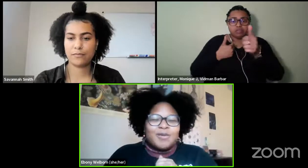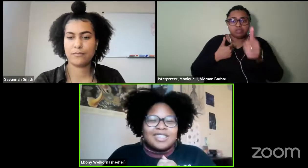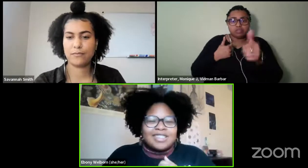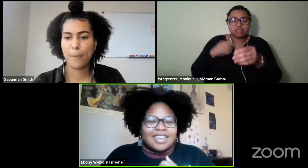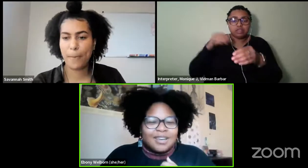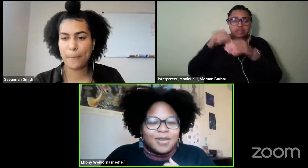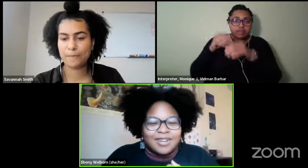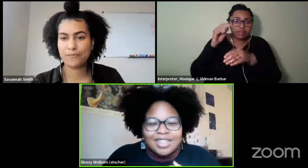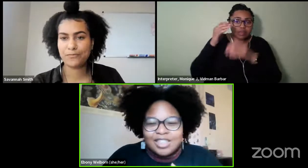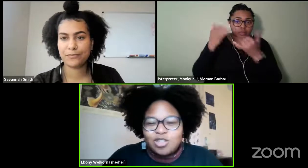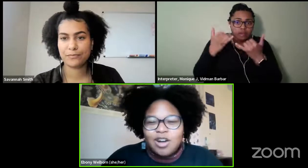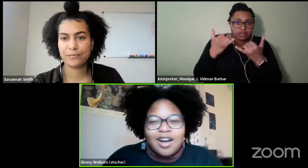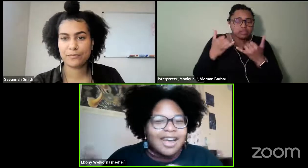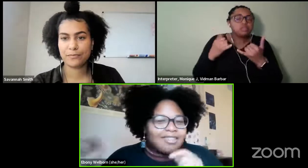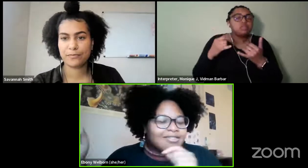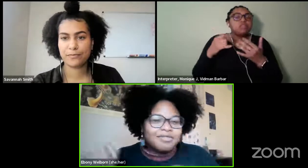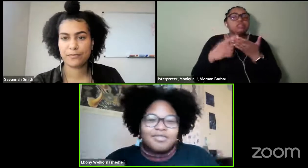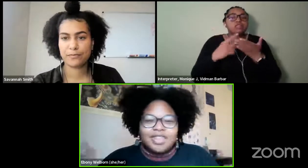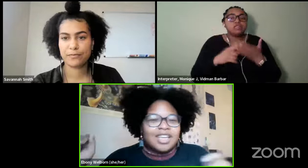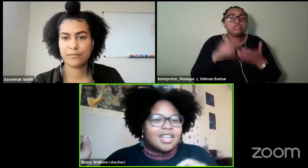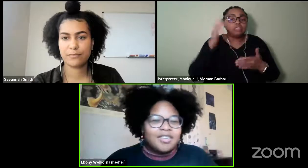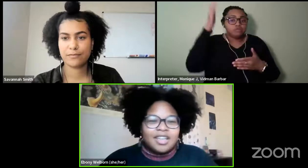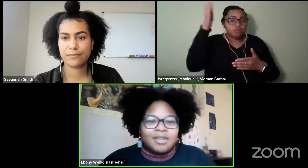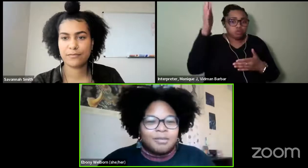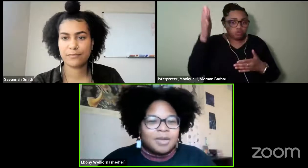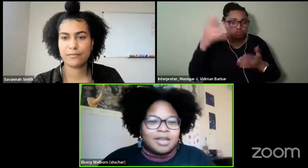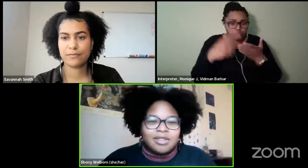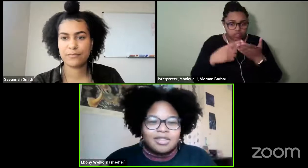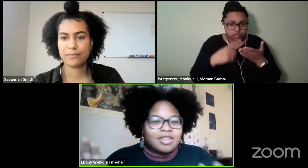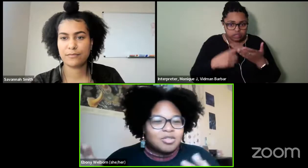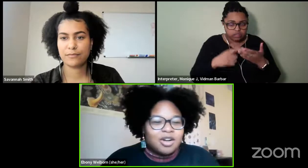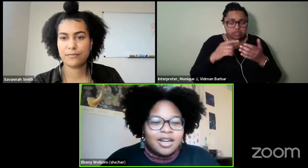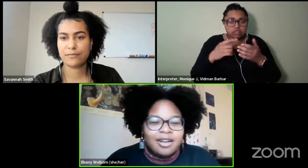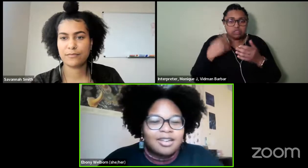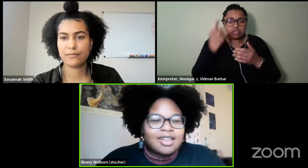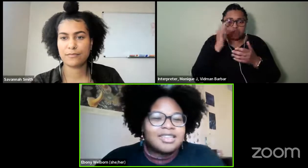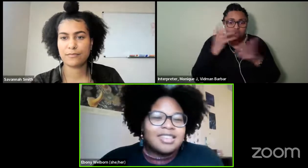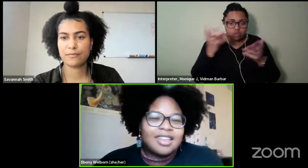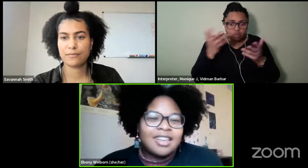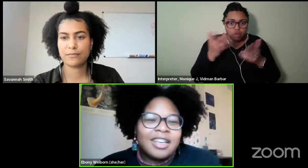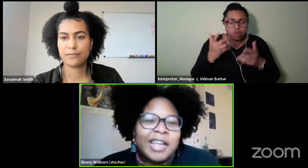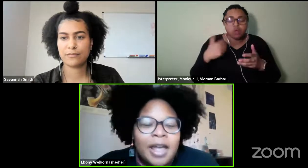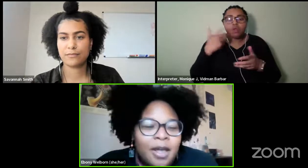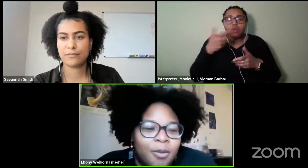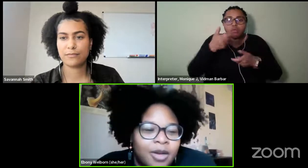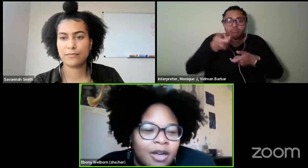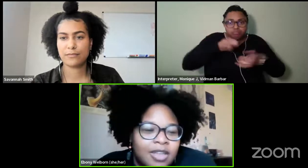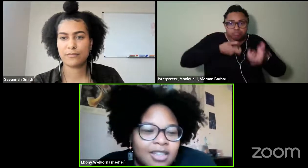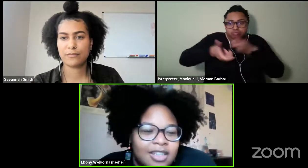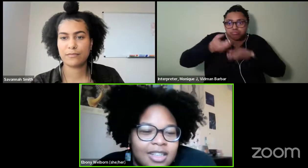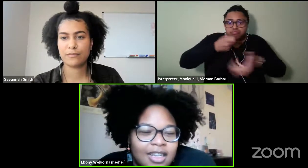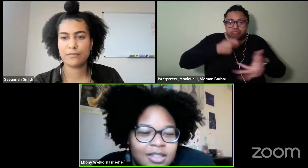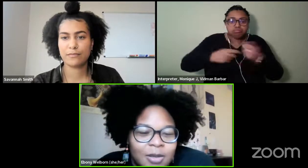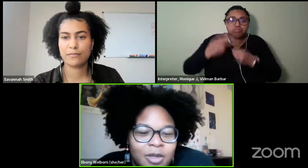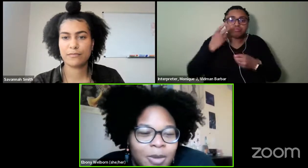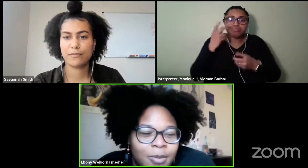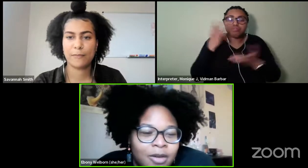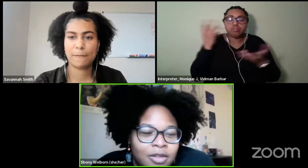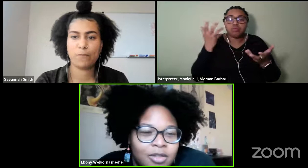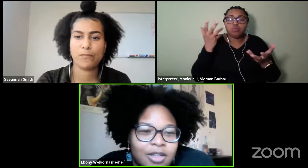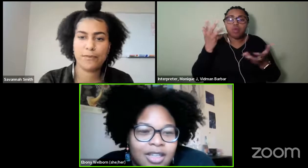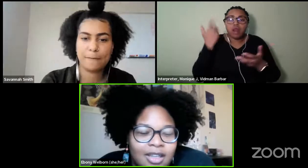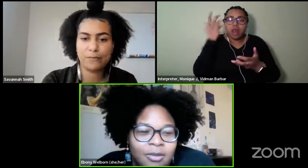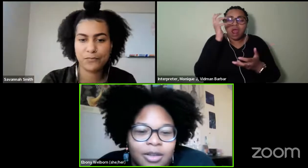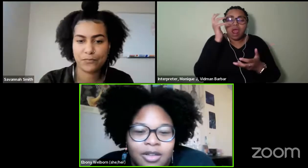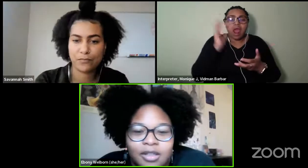about what we want to see, and we're going to just draw it out for the end of the meeting. We're just going to draw it out and see what our vision looks like. So I'm going to pop